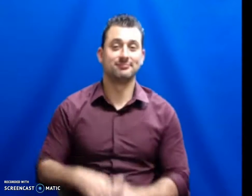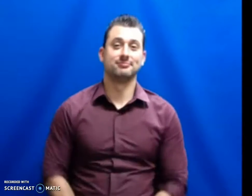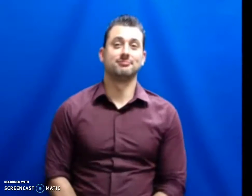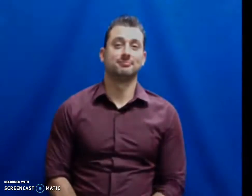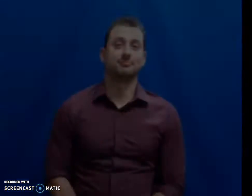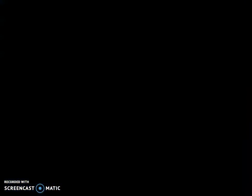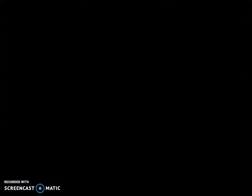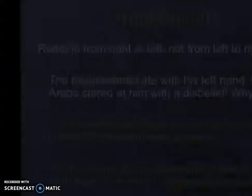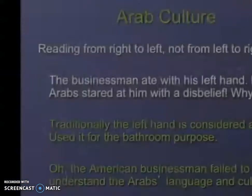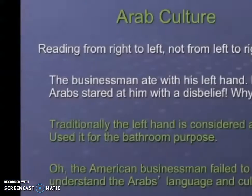better relations with them.